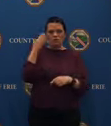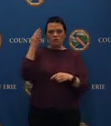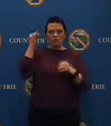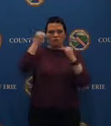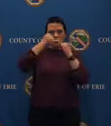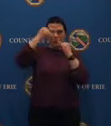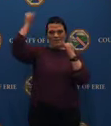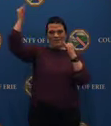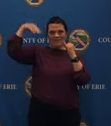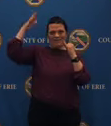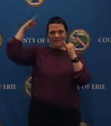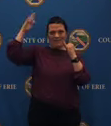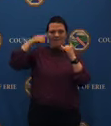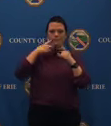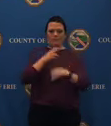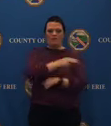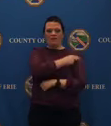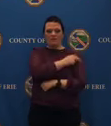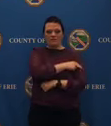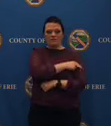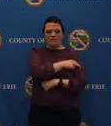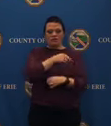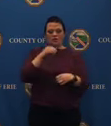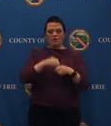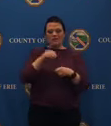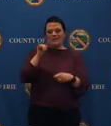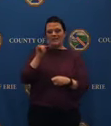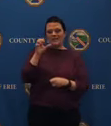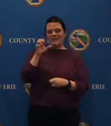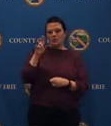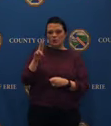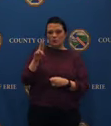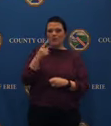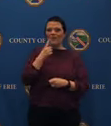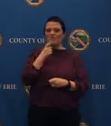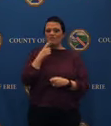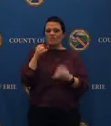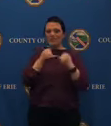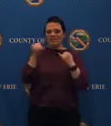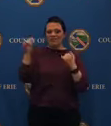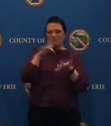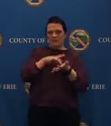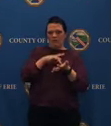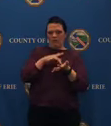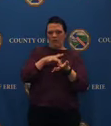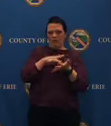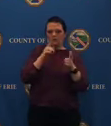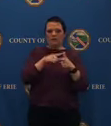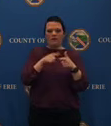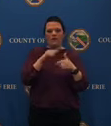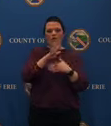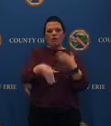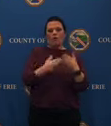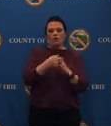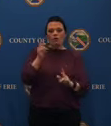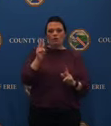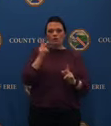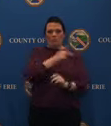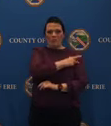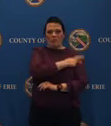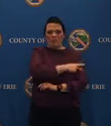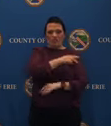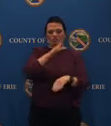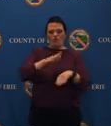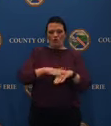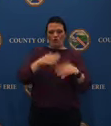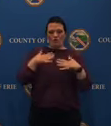line. The hospitalizations in the intensive care unit are in the red line. And all the patients who are